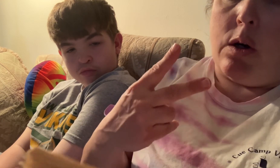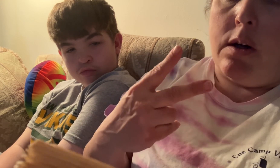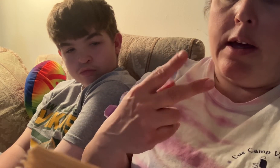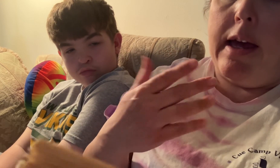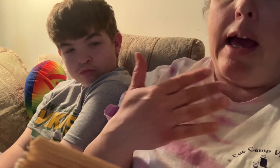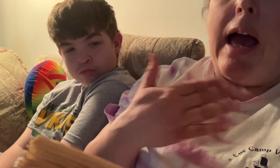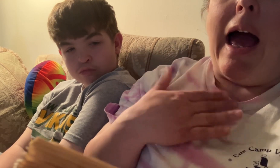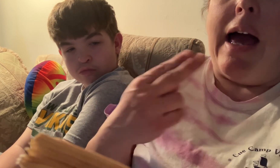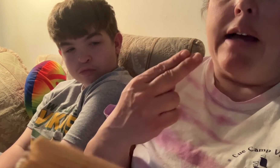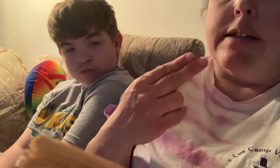long as